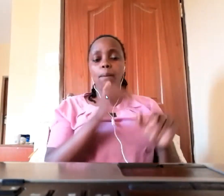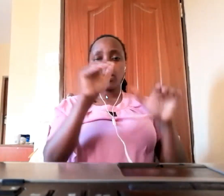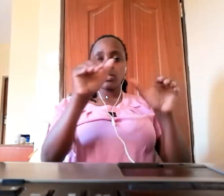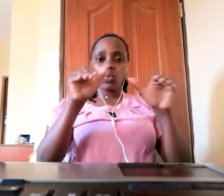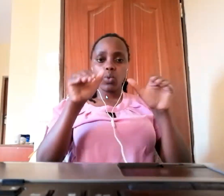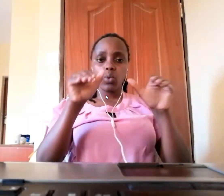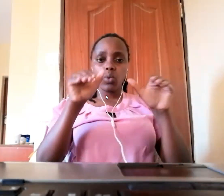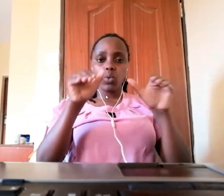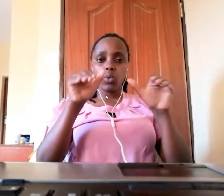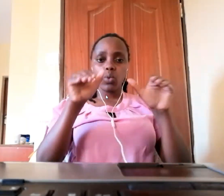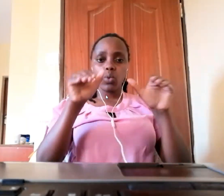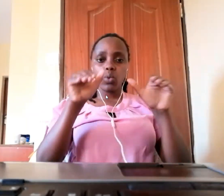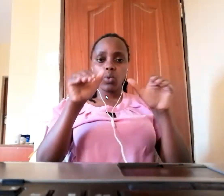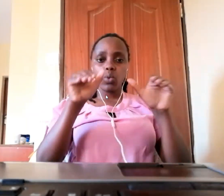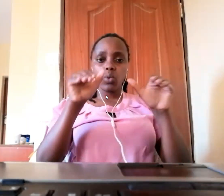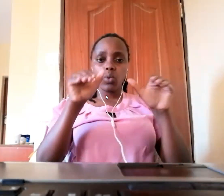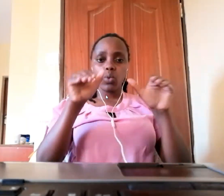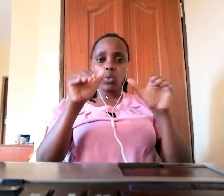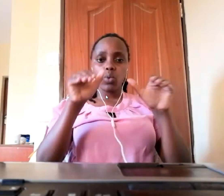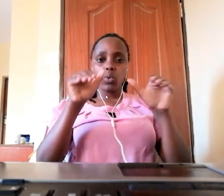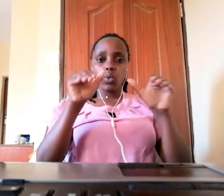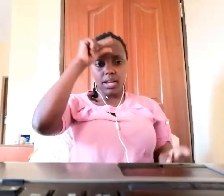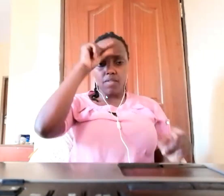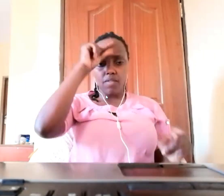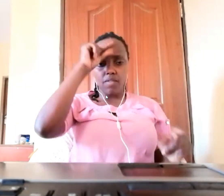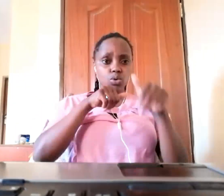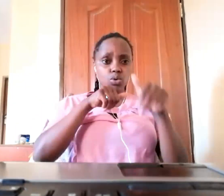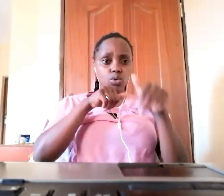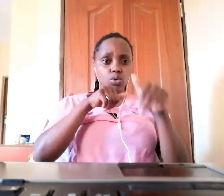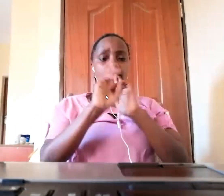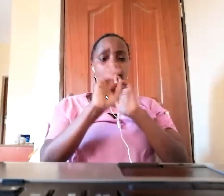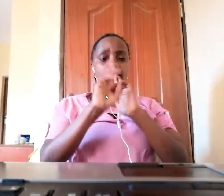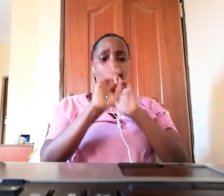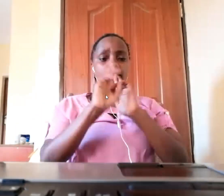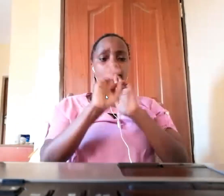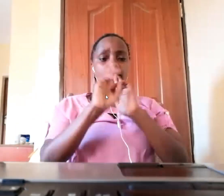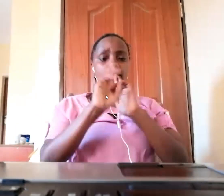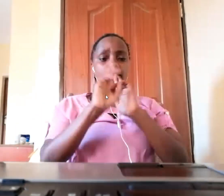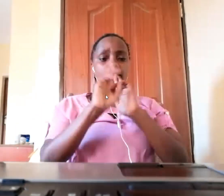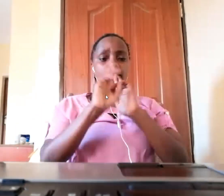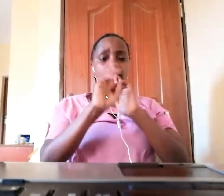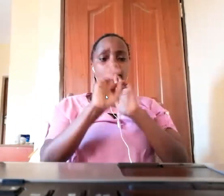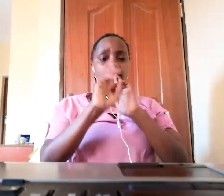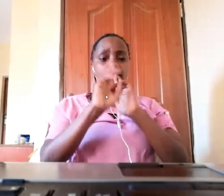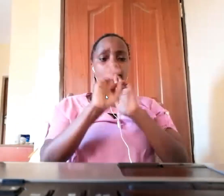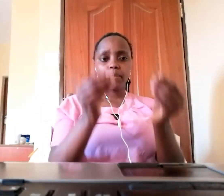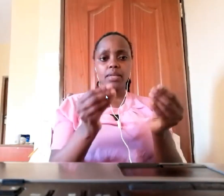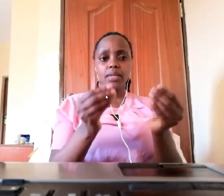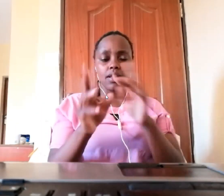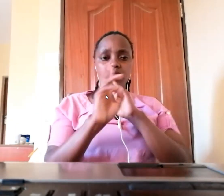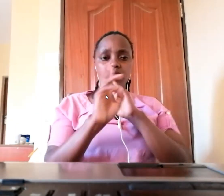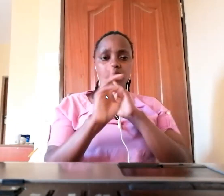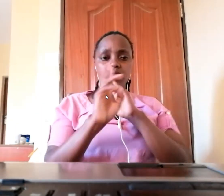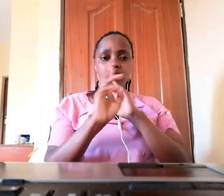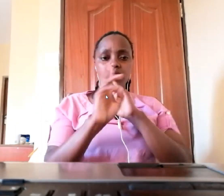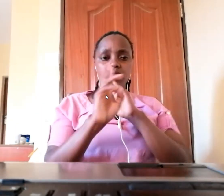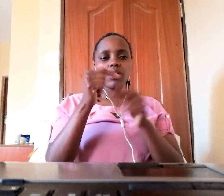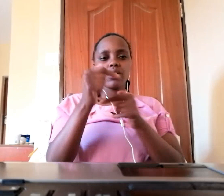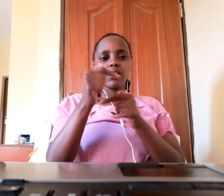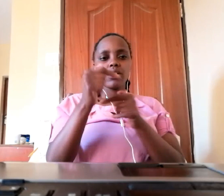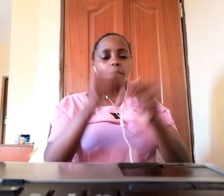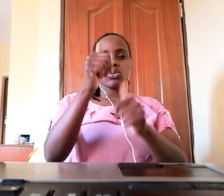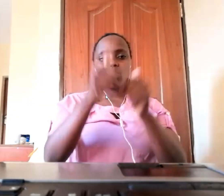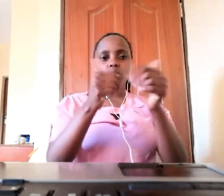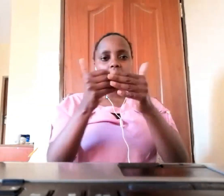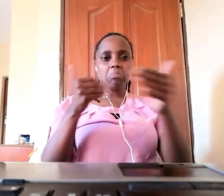course, lobbying governments to comply with their reporting obligations and to submit their reports. So this is a procedure which have